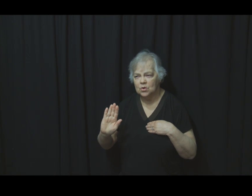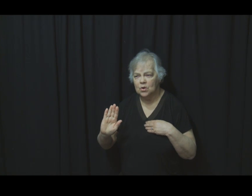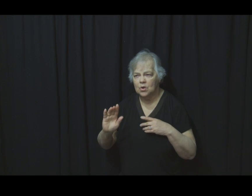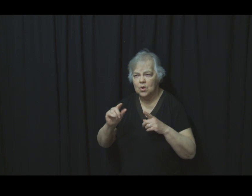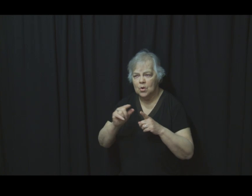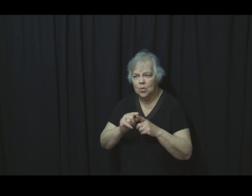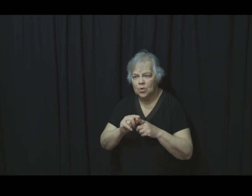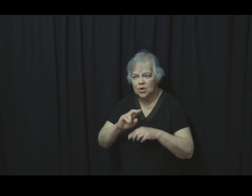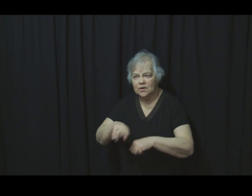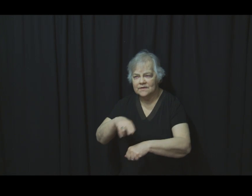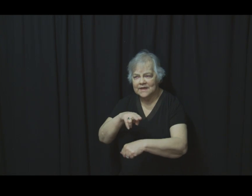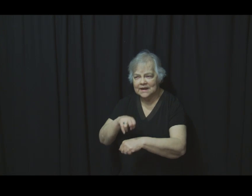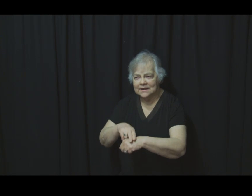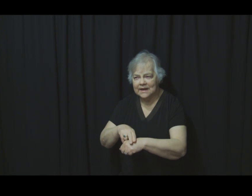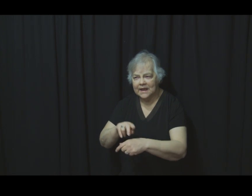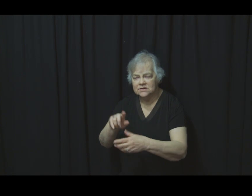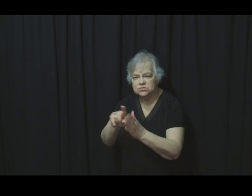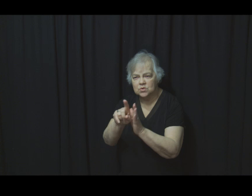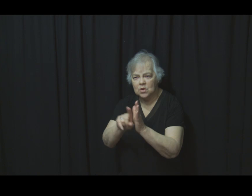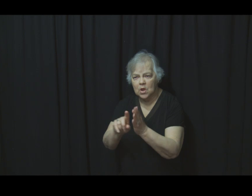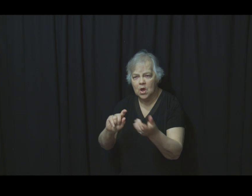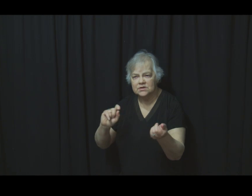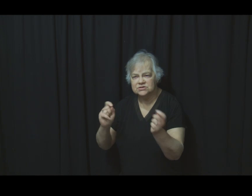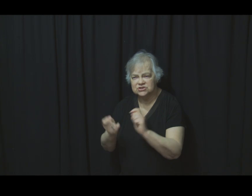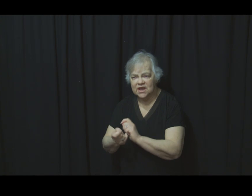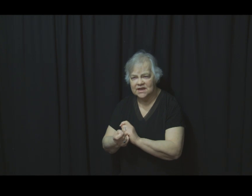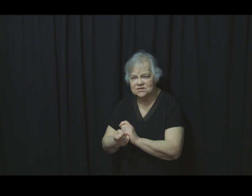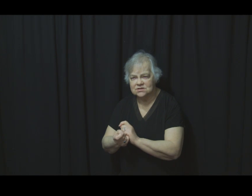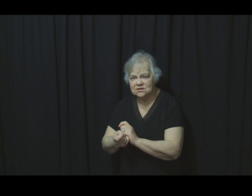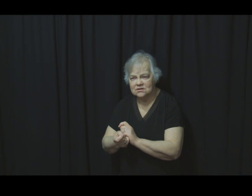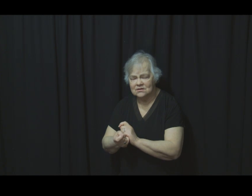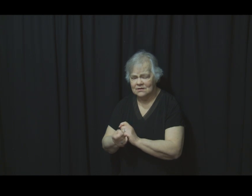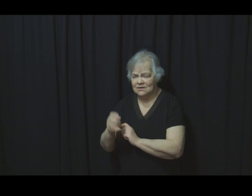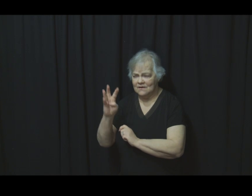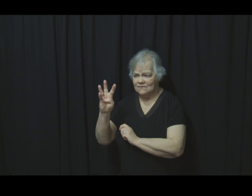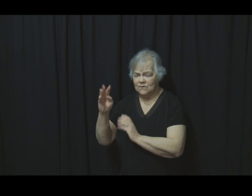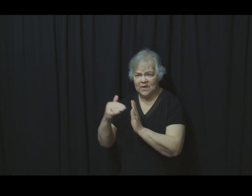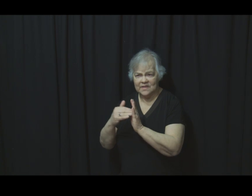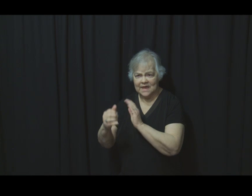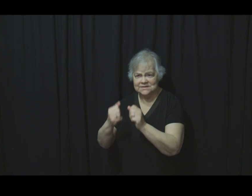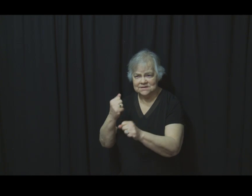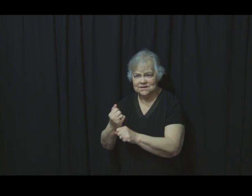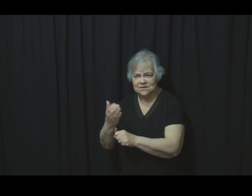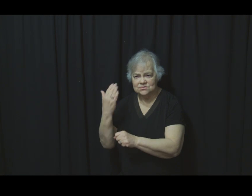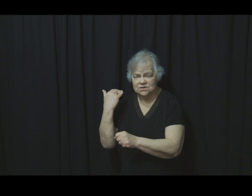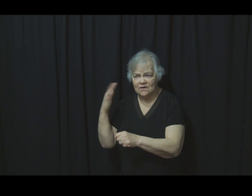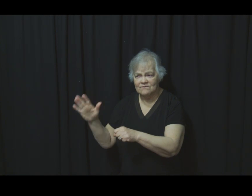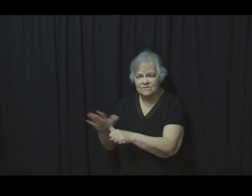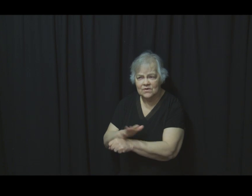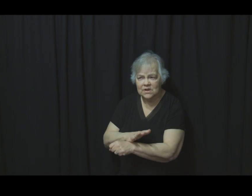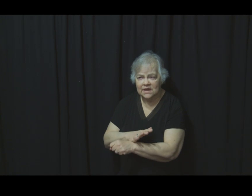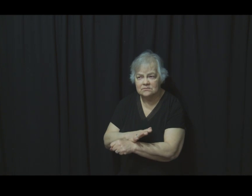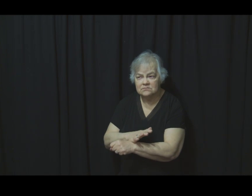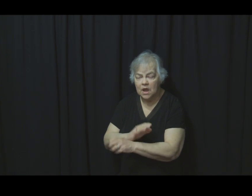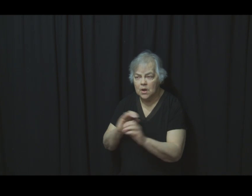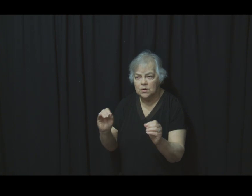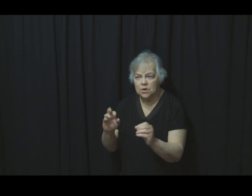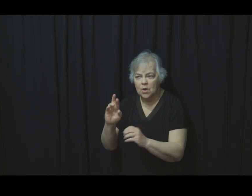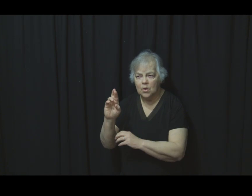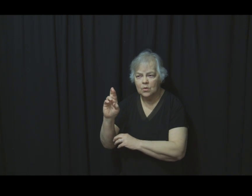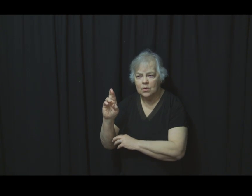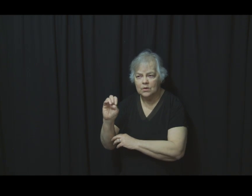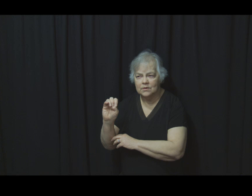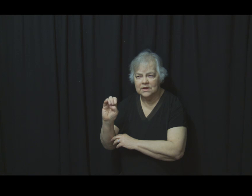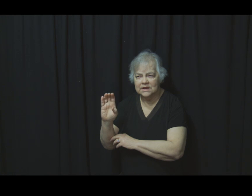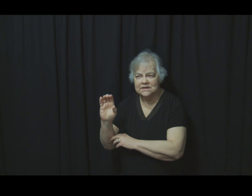natural law changed just 4,000 years ago. completely, and there's no record of it. You know, there